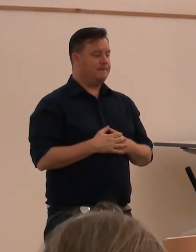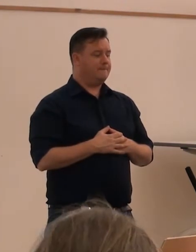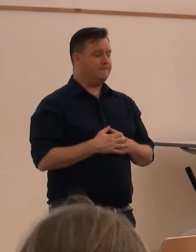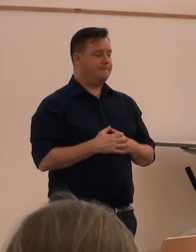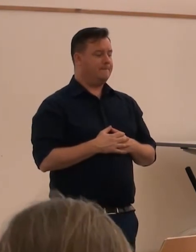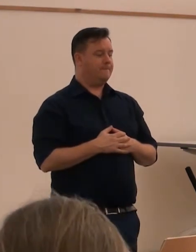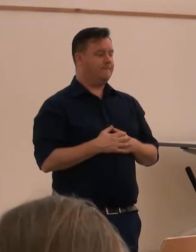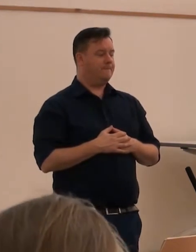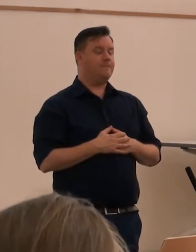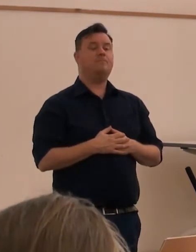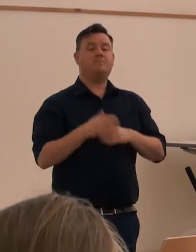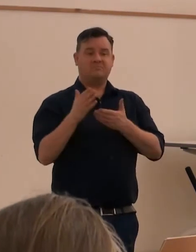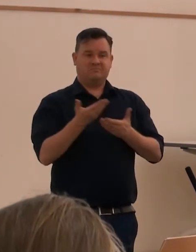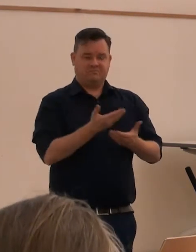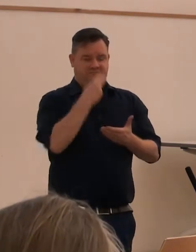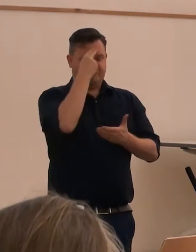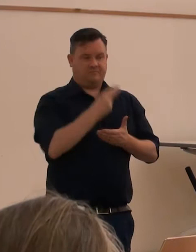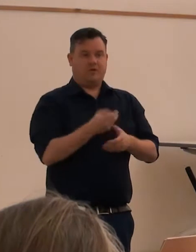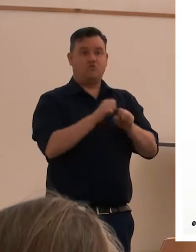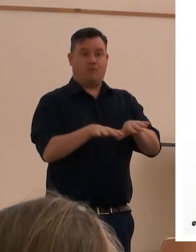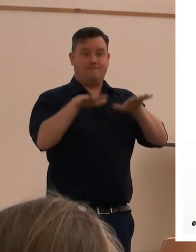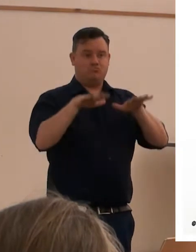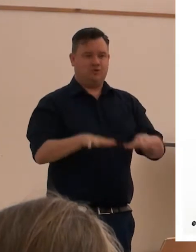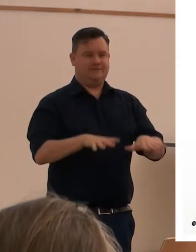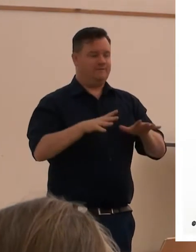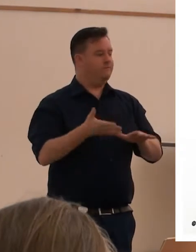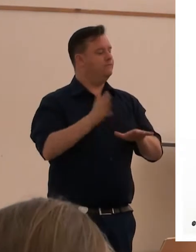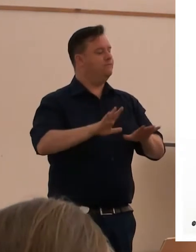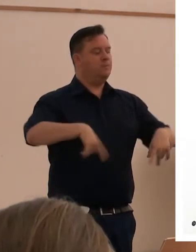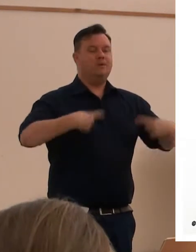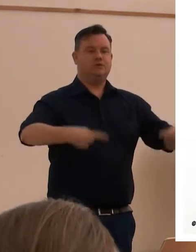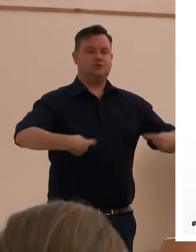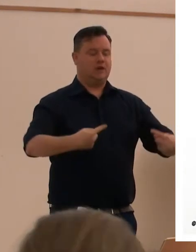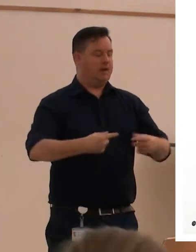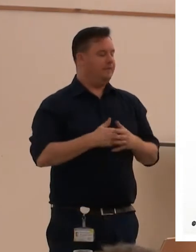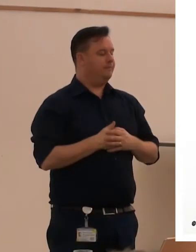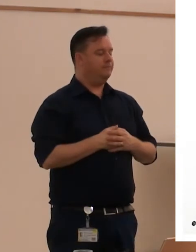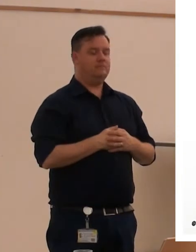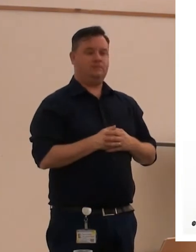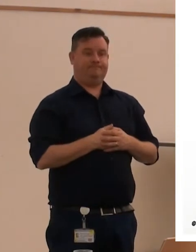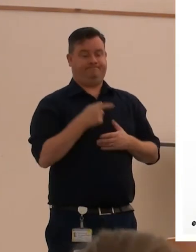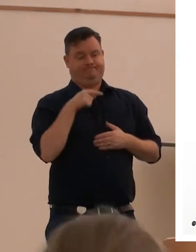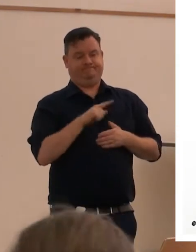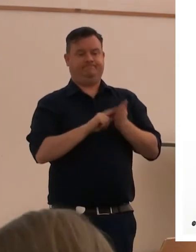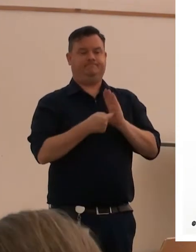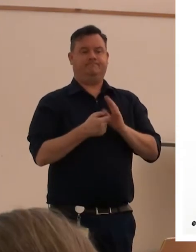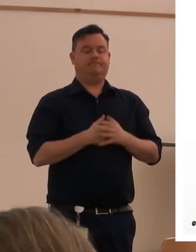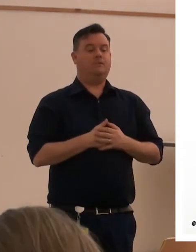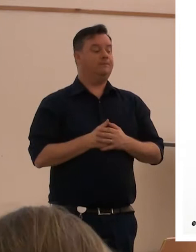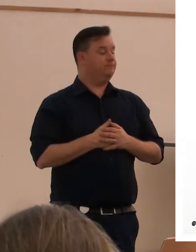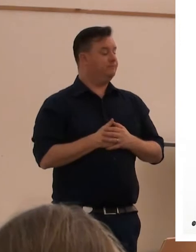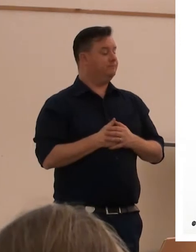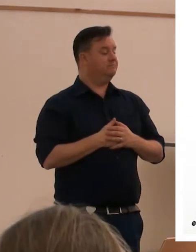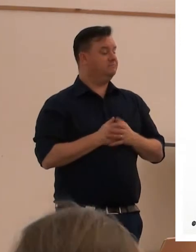Okay, this piece is called Reverend from a Wheelchair. Again, it's about referencing impairment